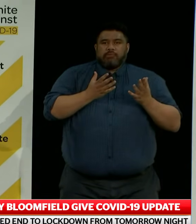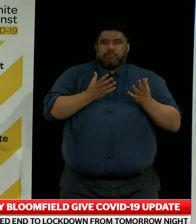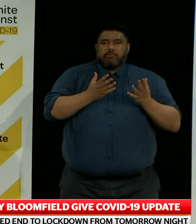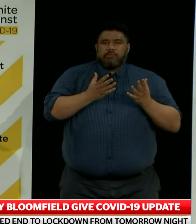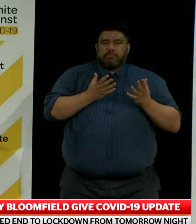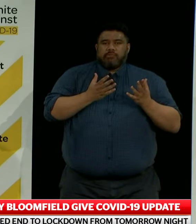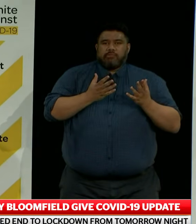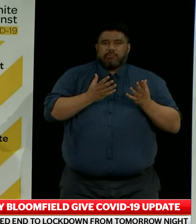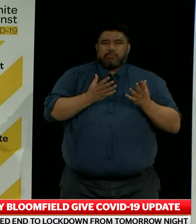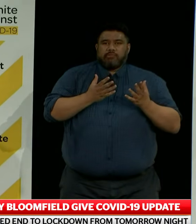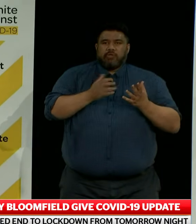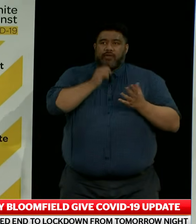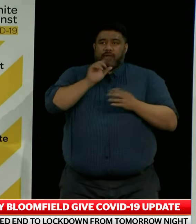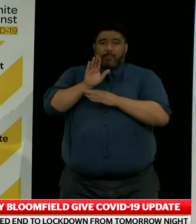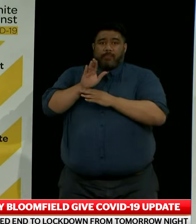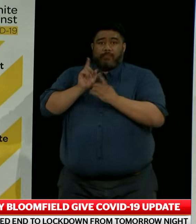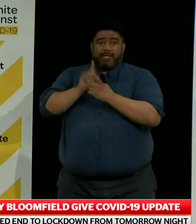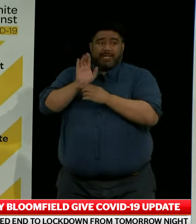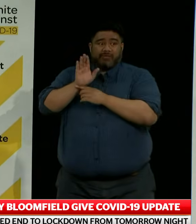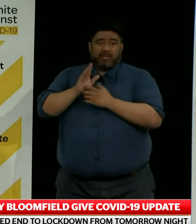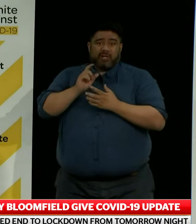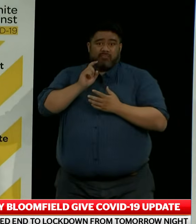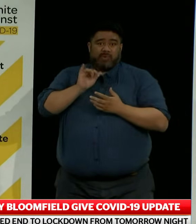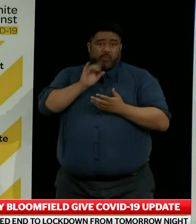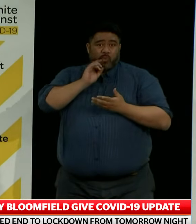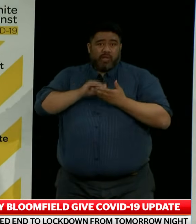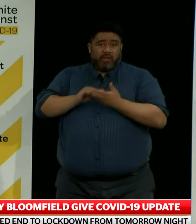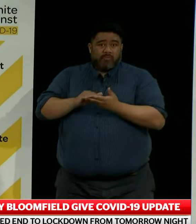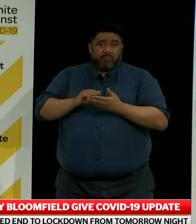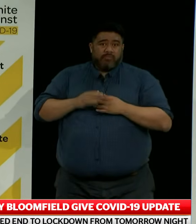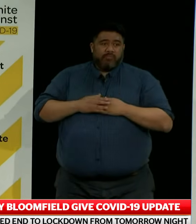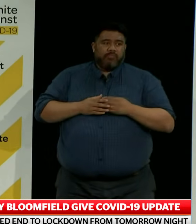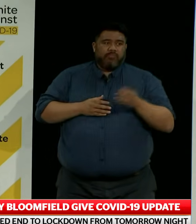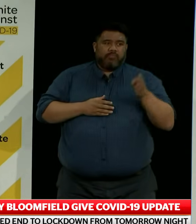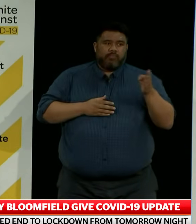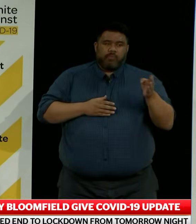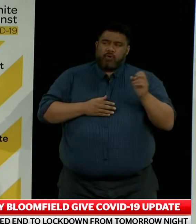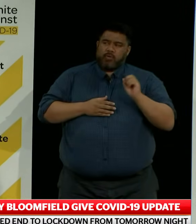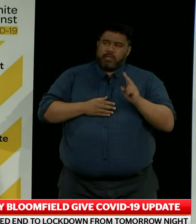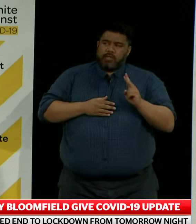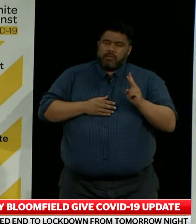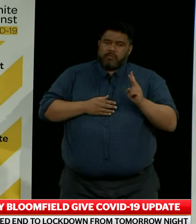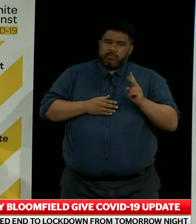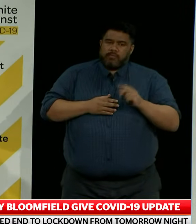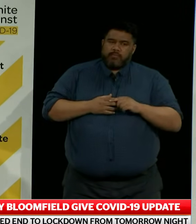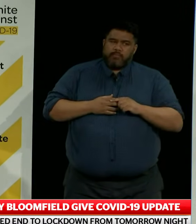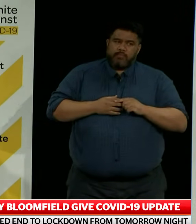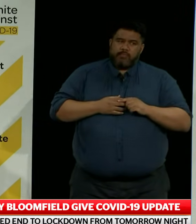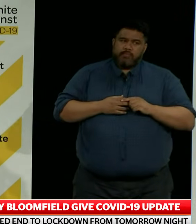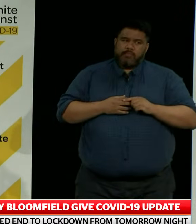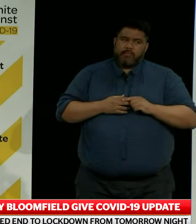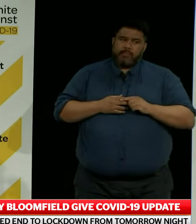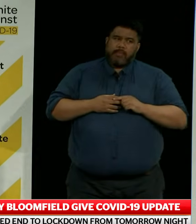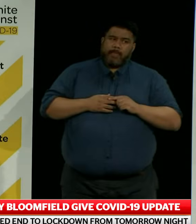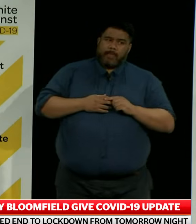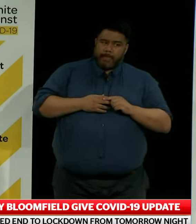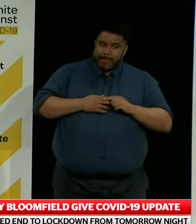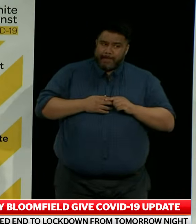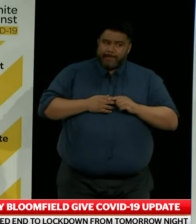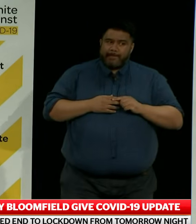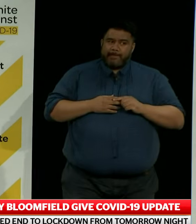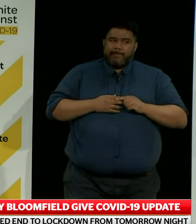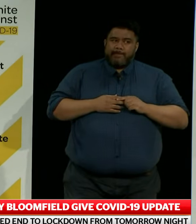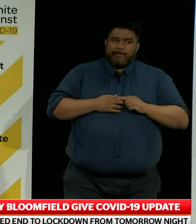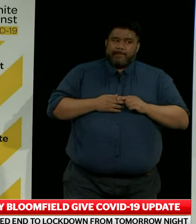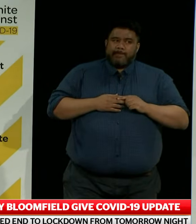meeting inside. So we do think about both those things. Just reading some of the reaction, so much as you can, sitting here at a computer, and it seems like